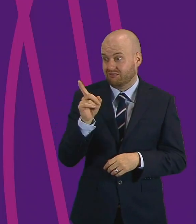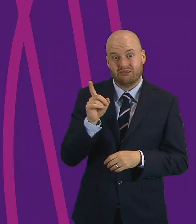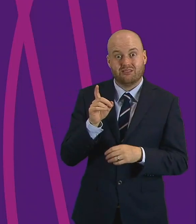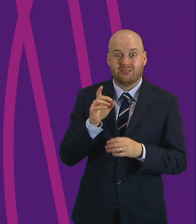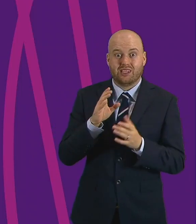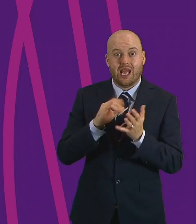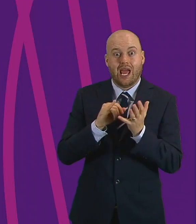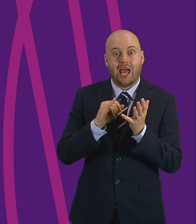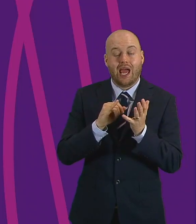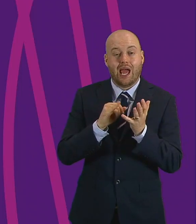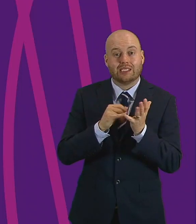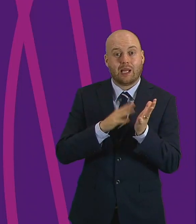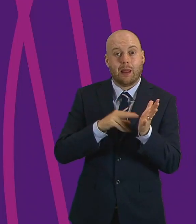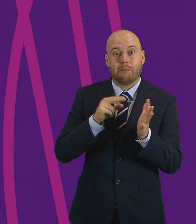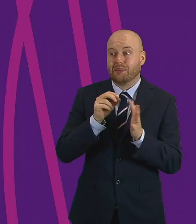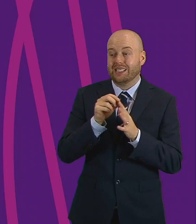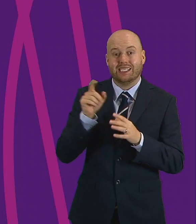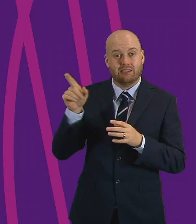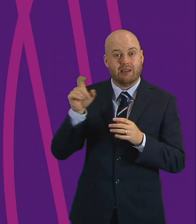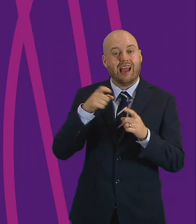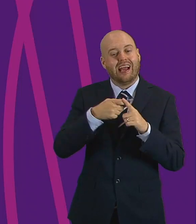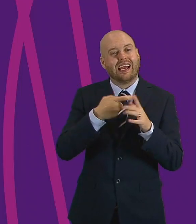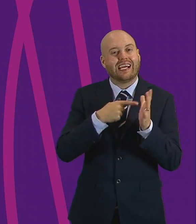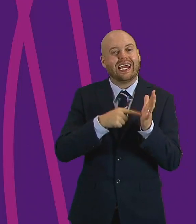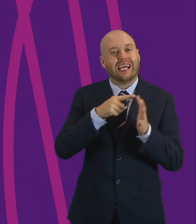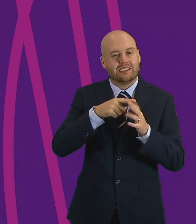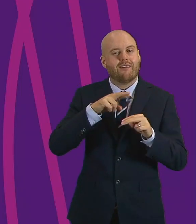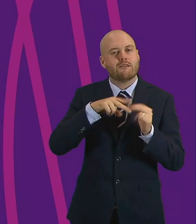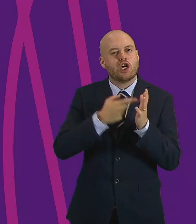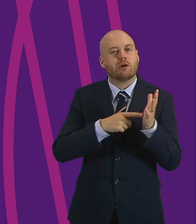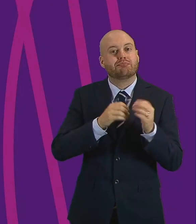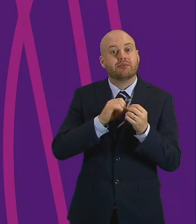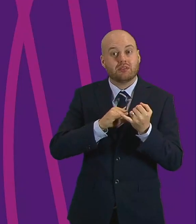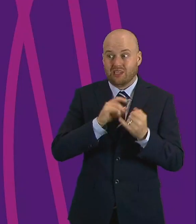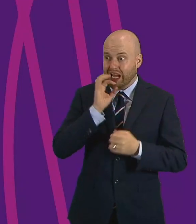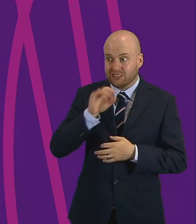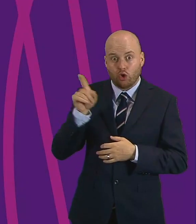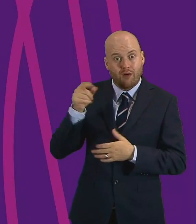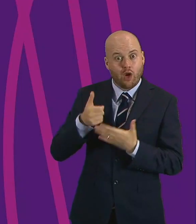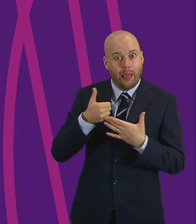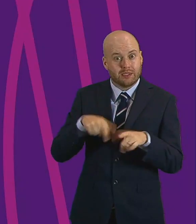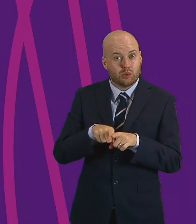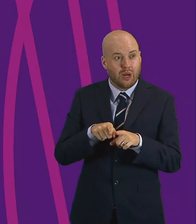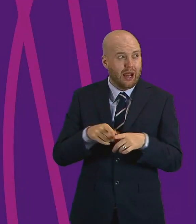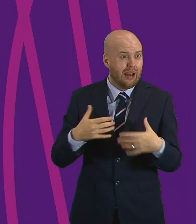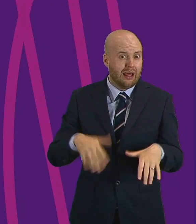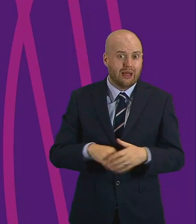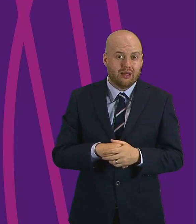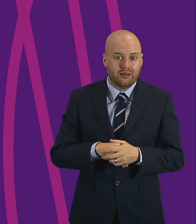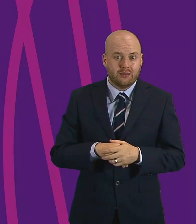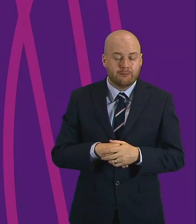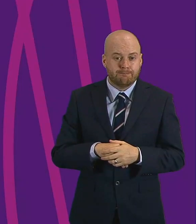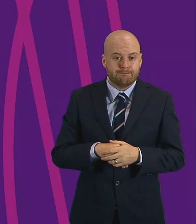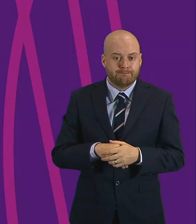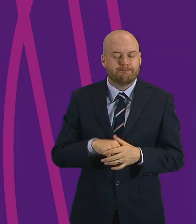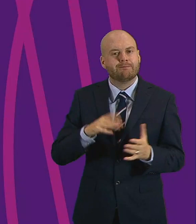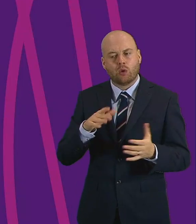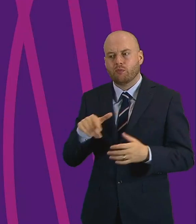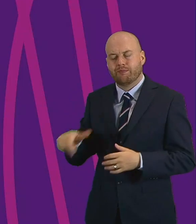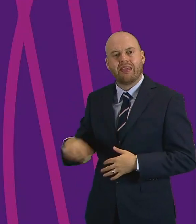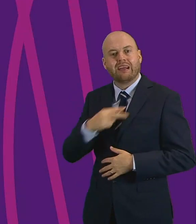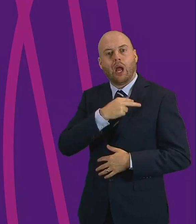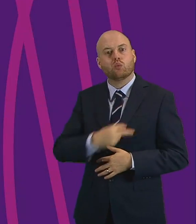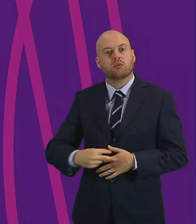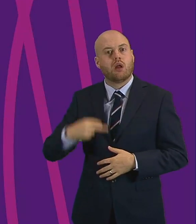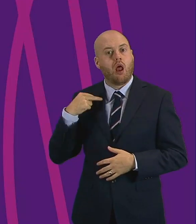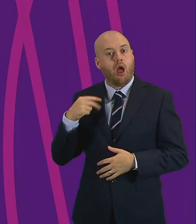up. Mr. Sunak has proved himself to be a generous man when it comes to helping Scotland. So you